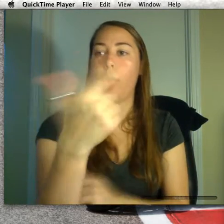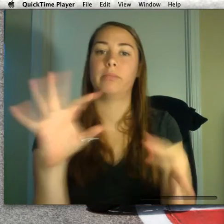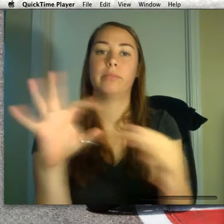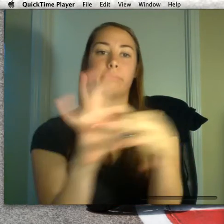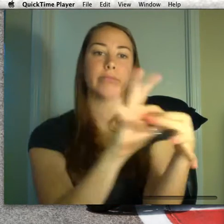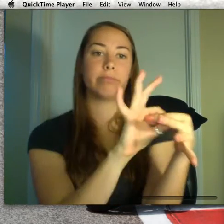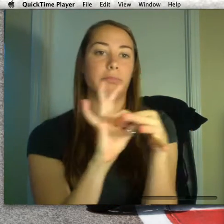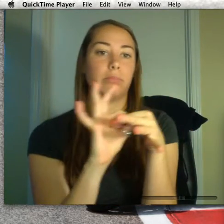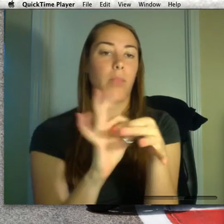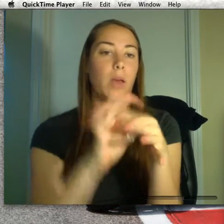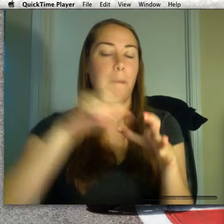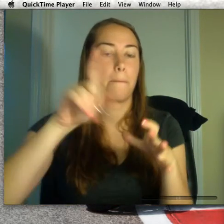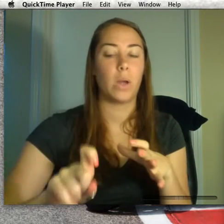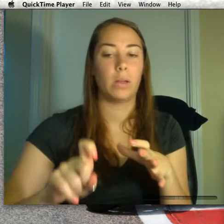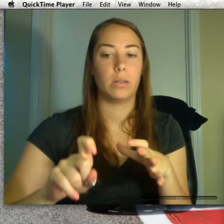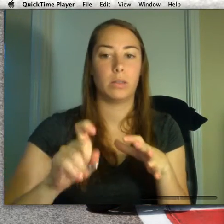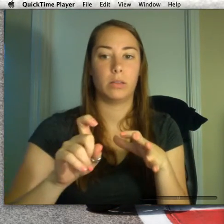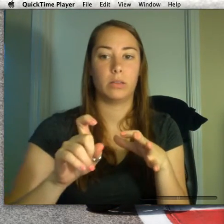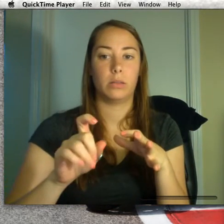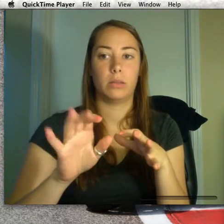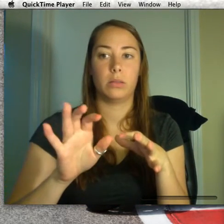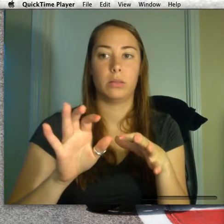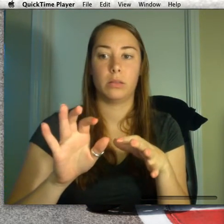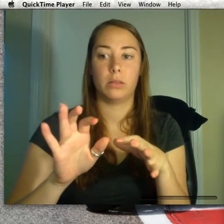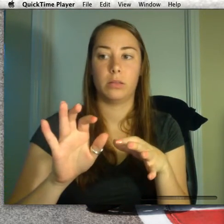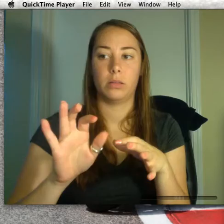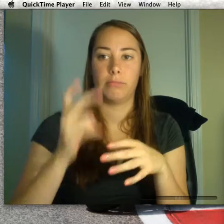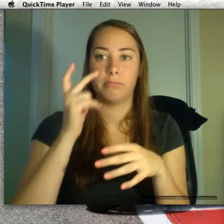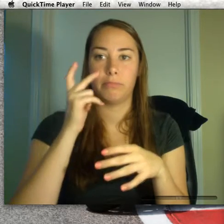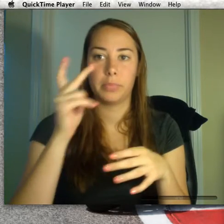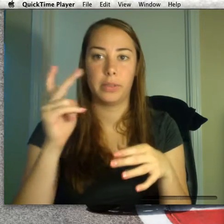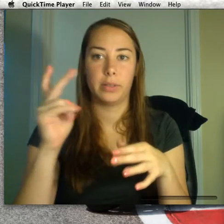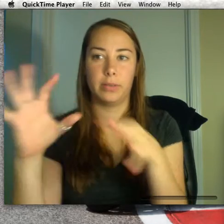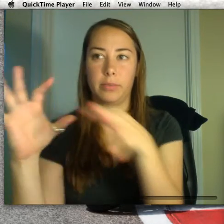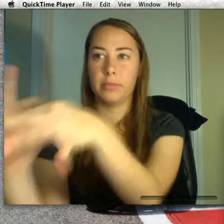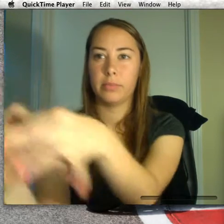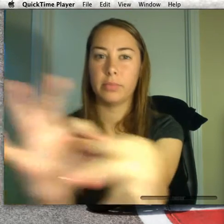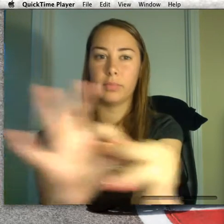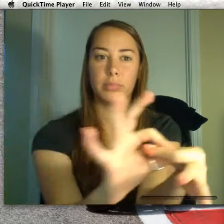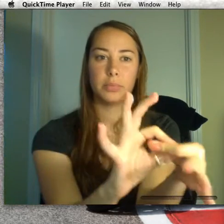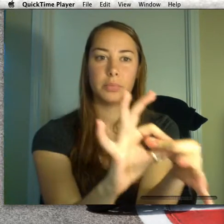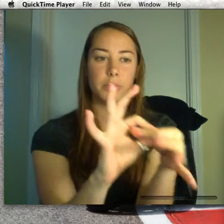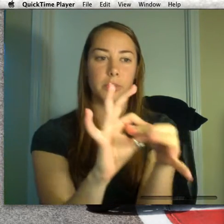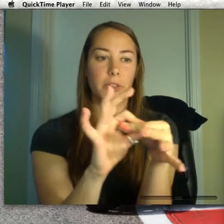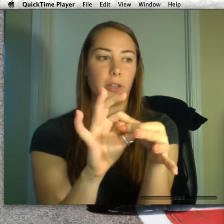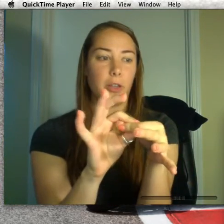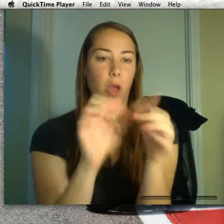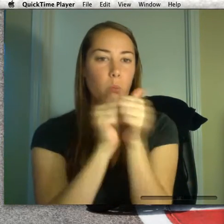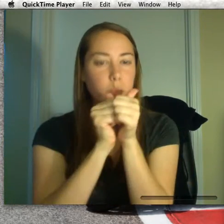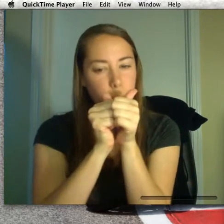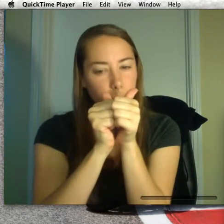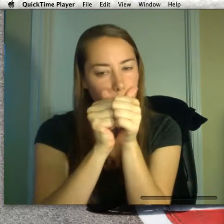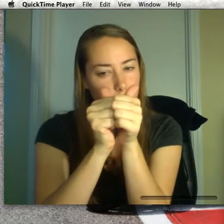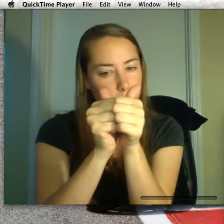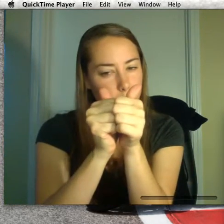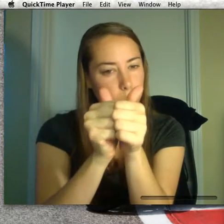What does the American dream promise under the one big tent? Equal protection under the law,